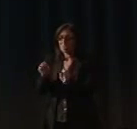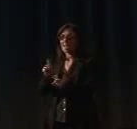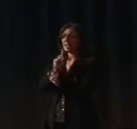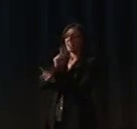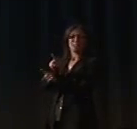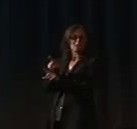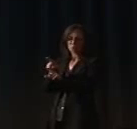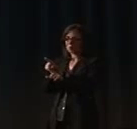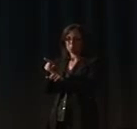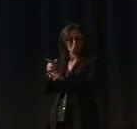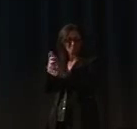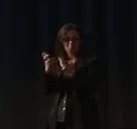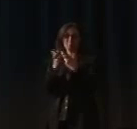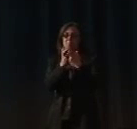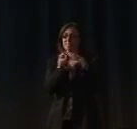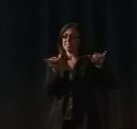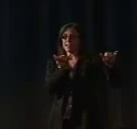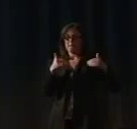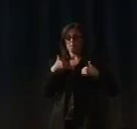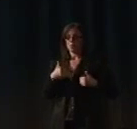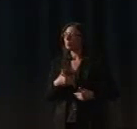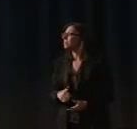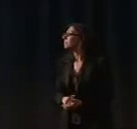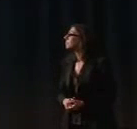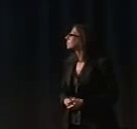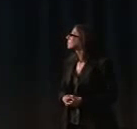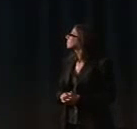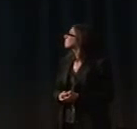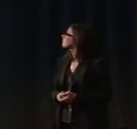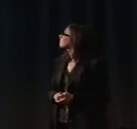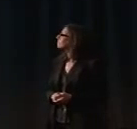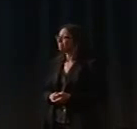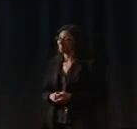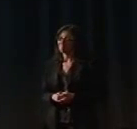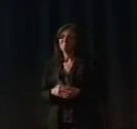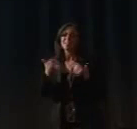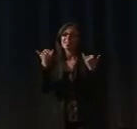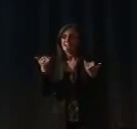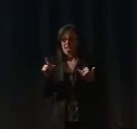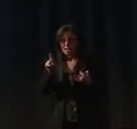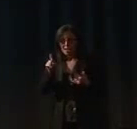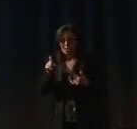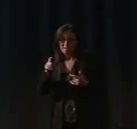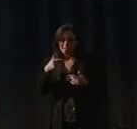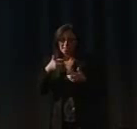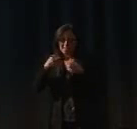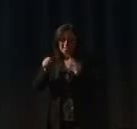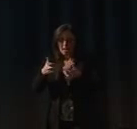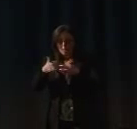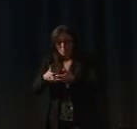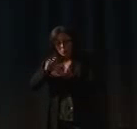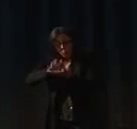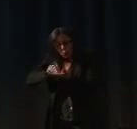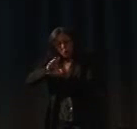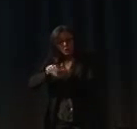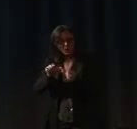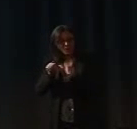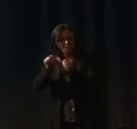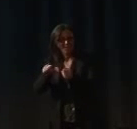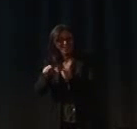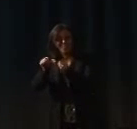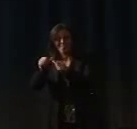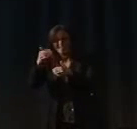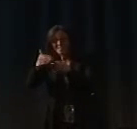levels. We also hope that there will be some progress in machine learning. This is more of the technology side,